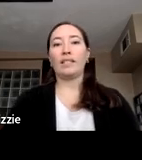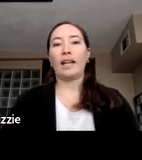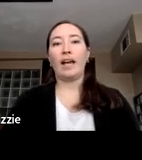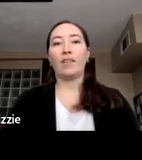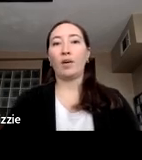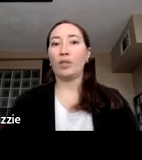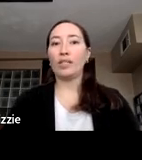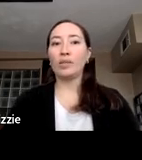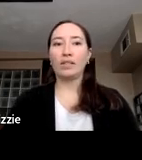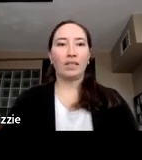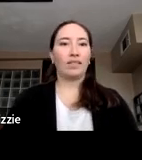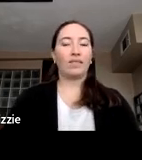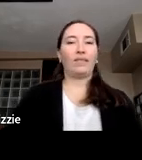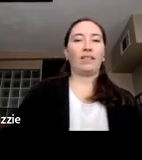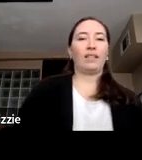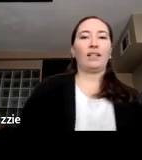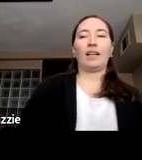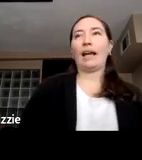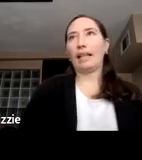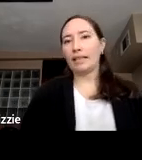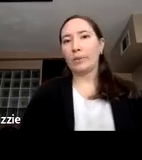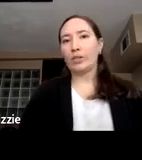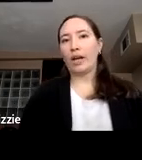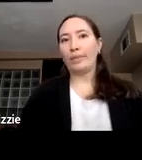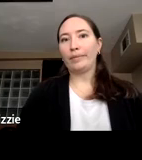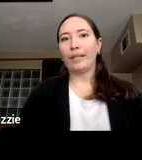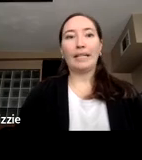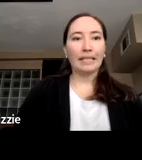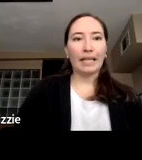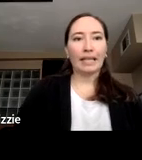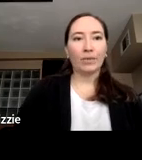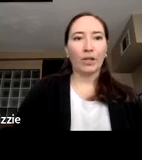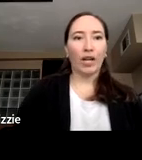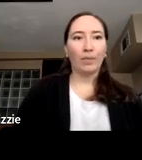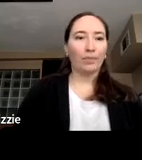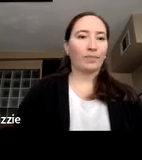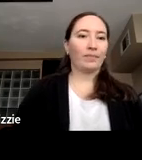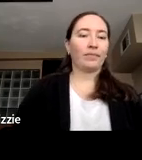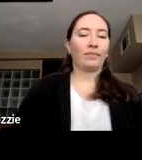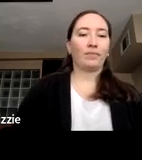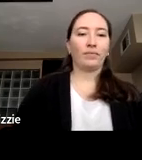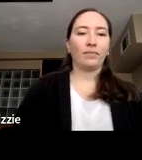So let's say I have a couple statements. I like this workshop. I dislike this workshop.